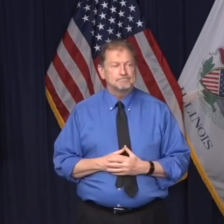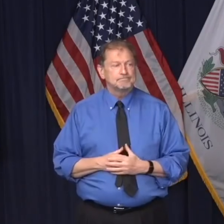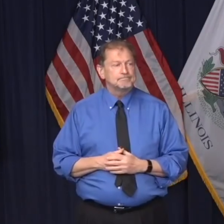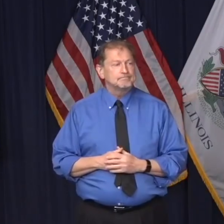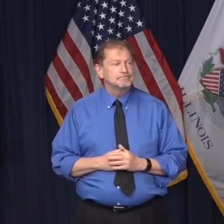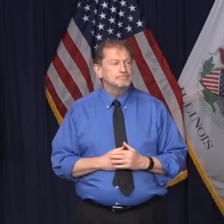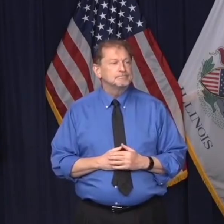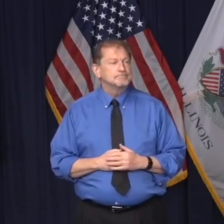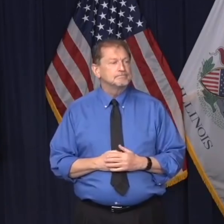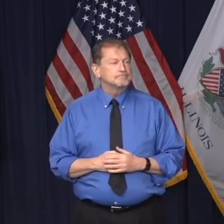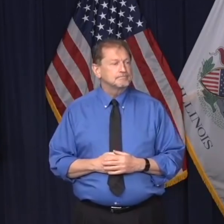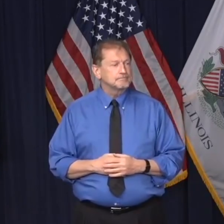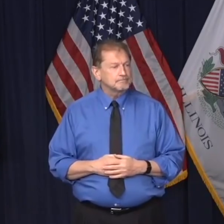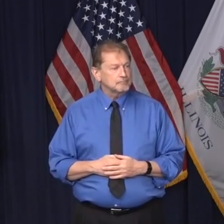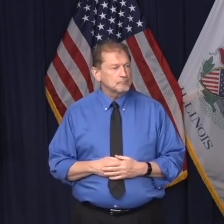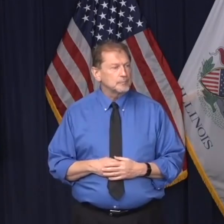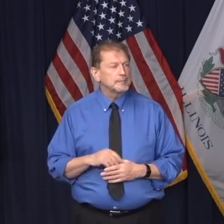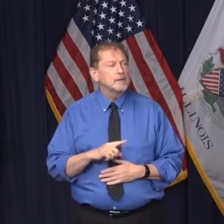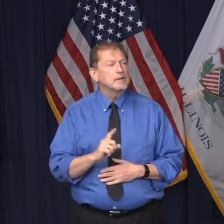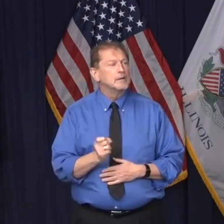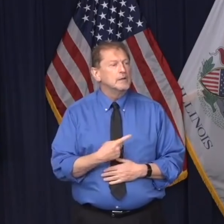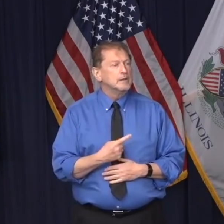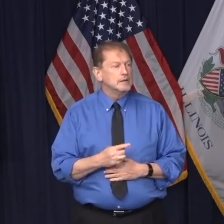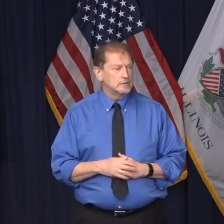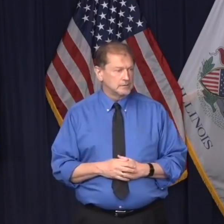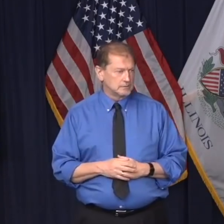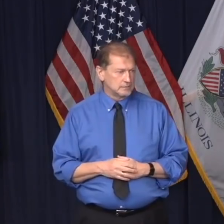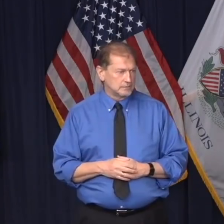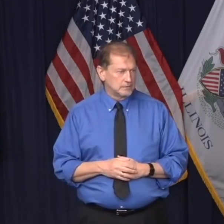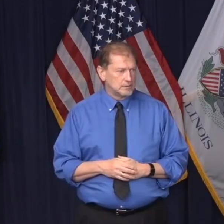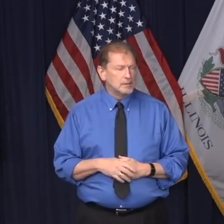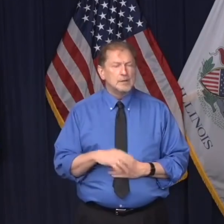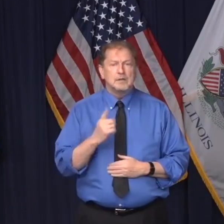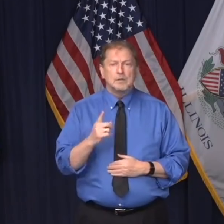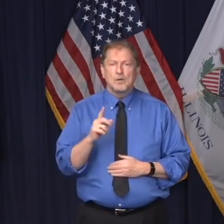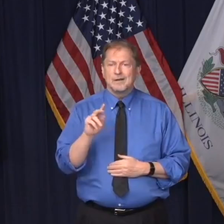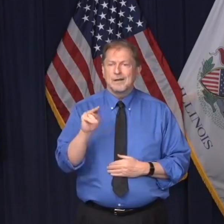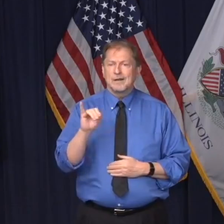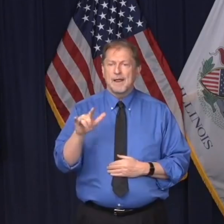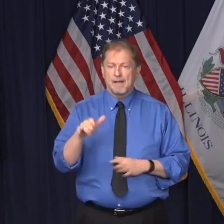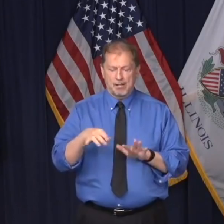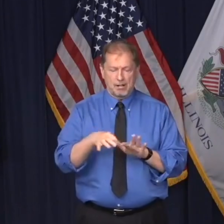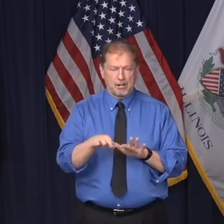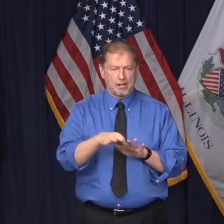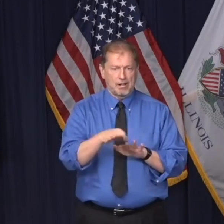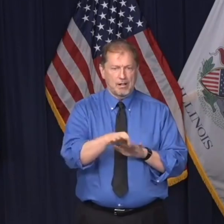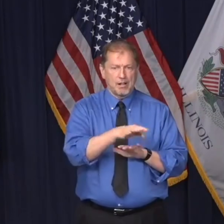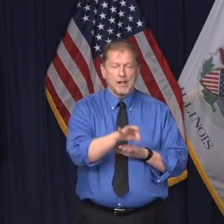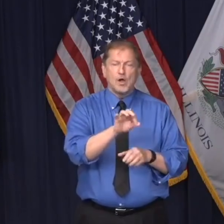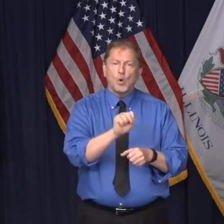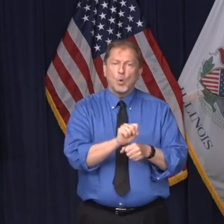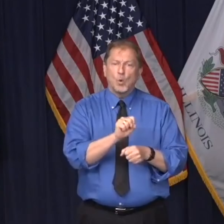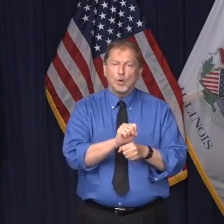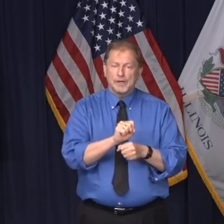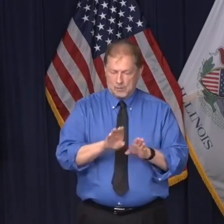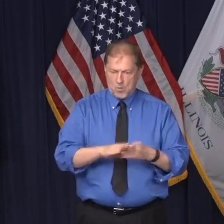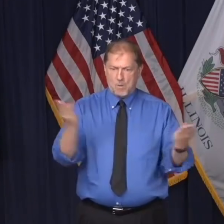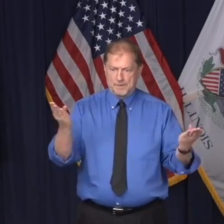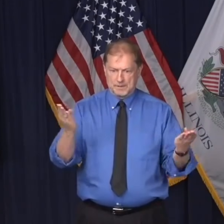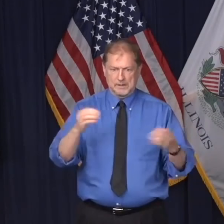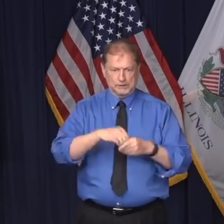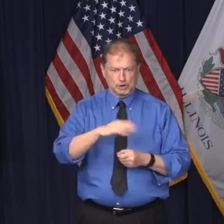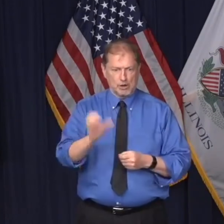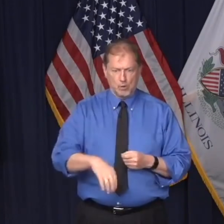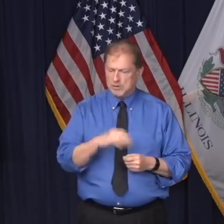T. Ewing, my colleague, says Fox 32 uncovered a nail salon operating on the north side, ignoring your stay-at-home order. What can the state do to go after